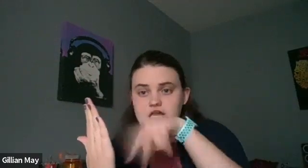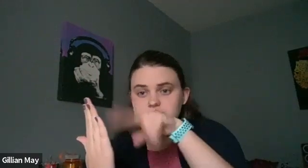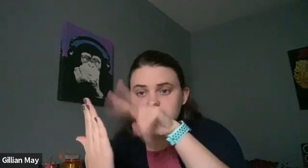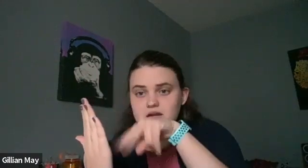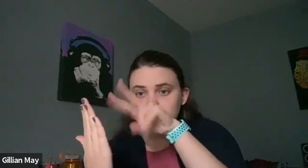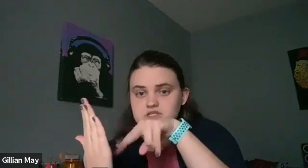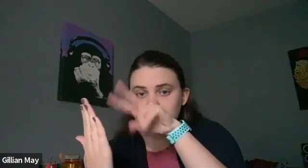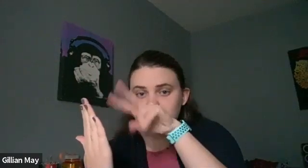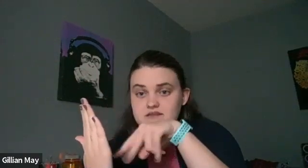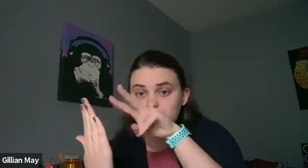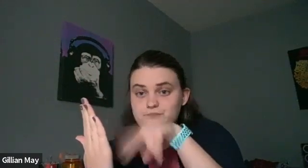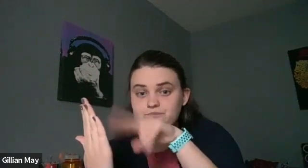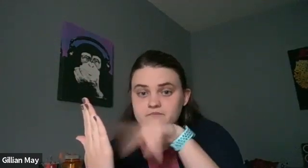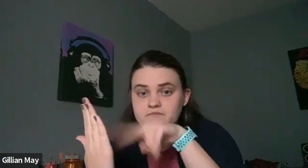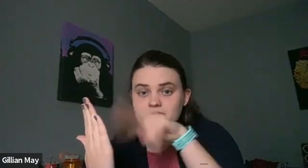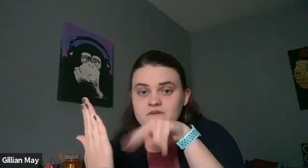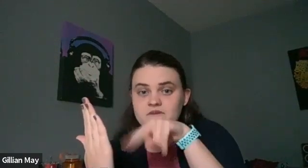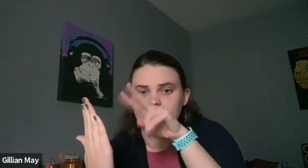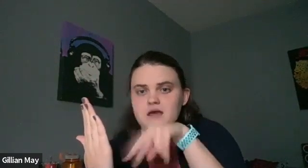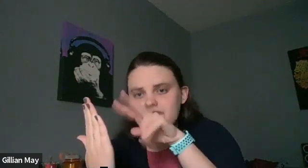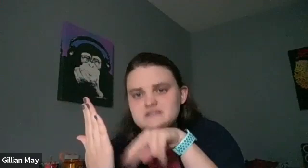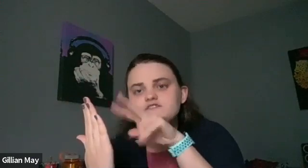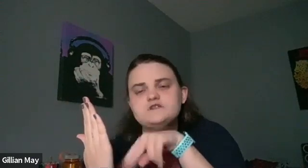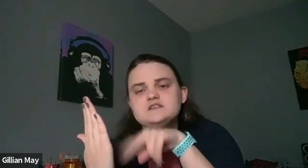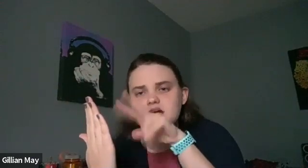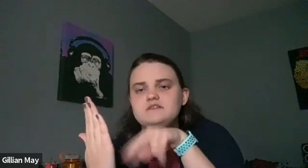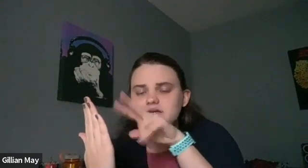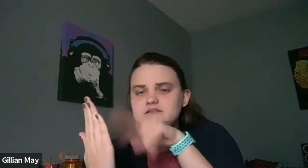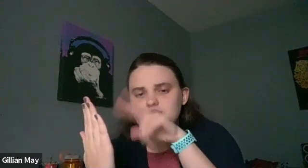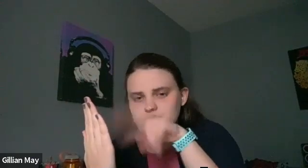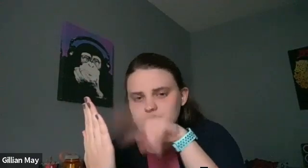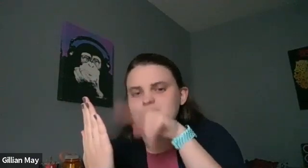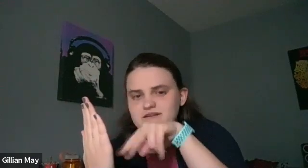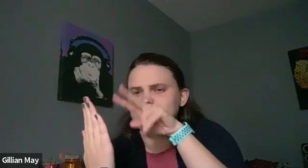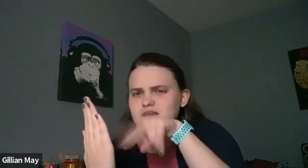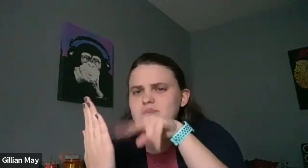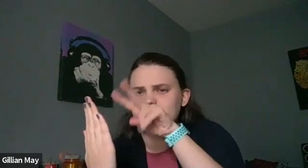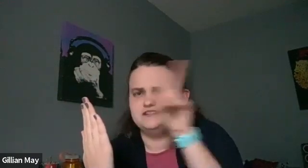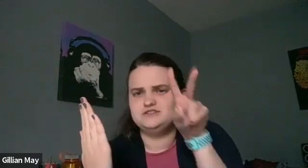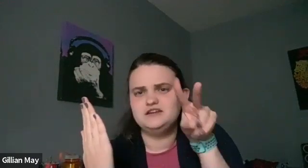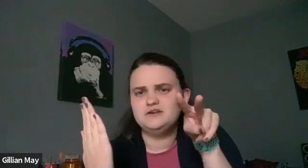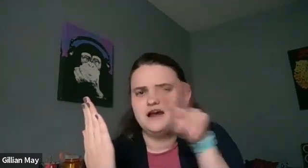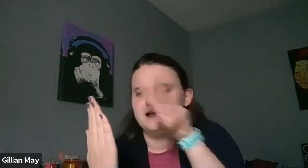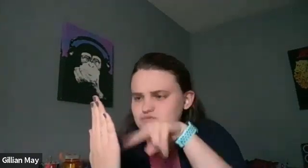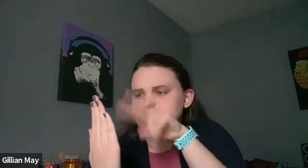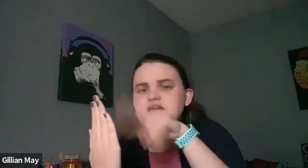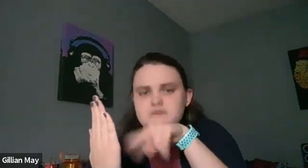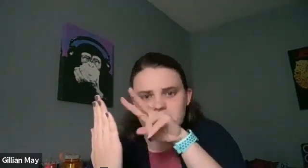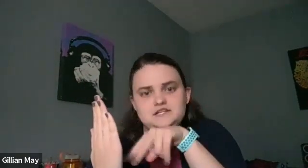you just kind of motion it like this. And this is for the sign of, you kind of can pick up on, these are like your eyes reading the page.